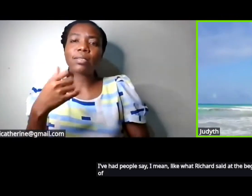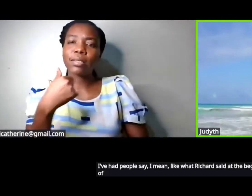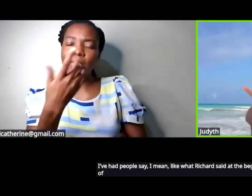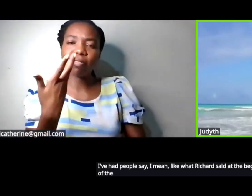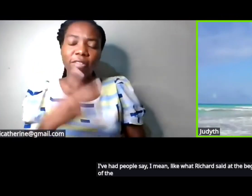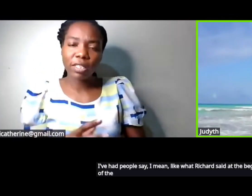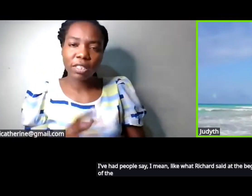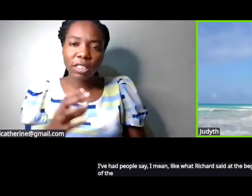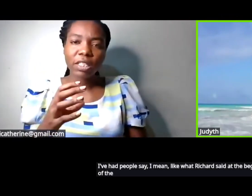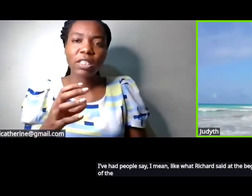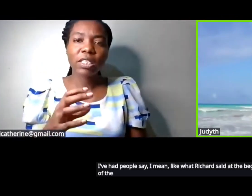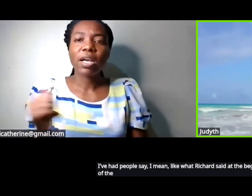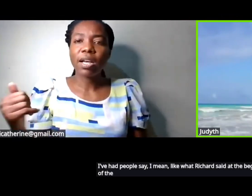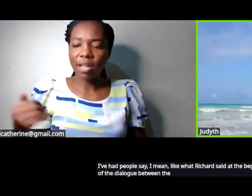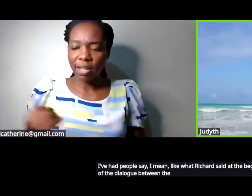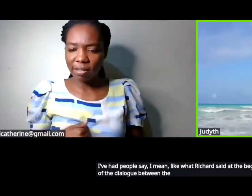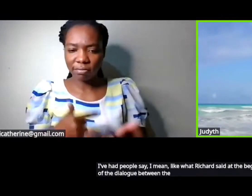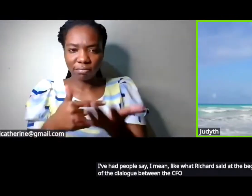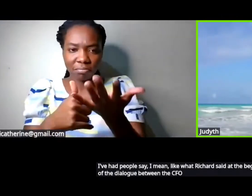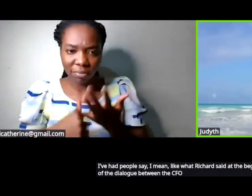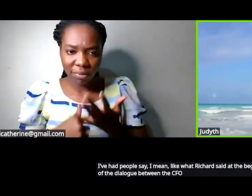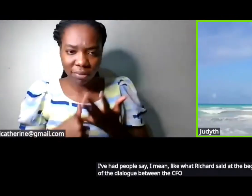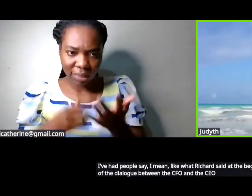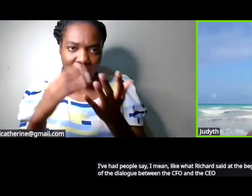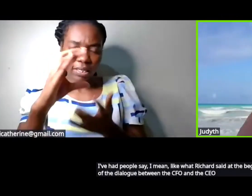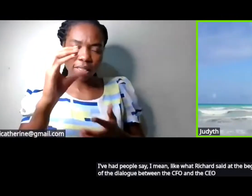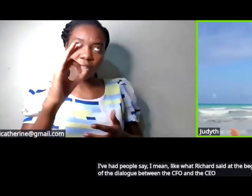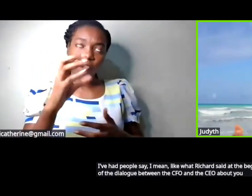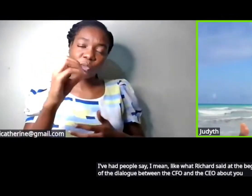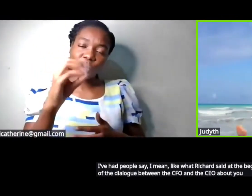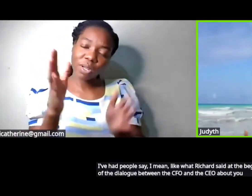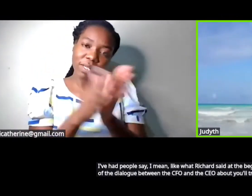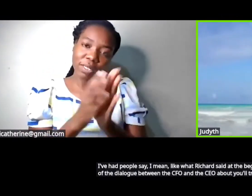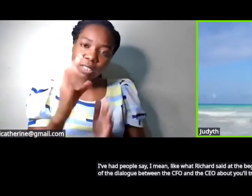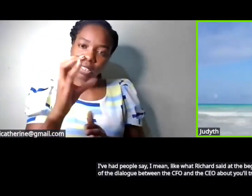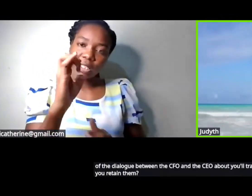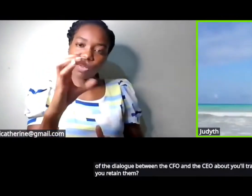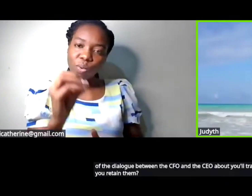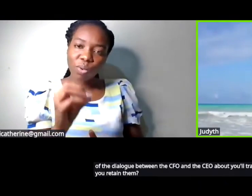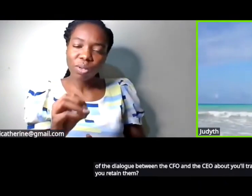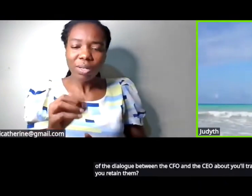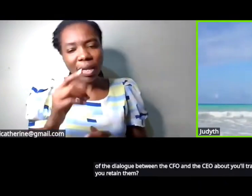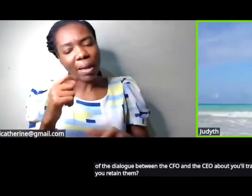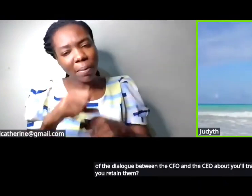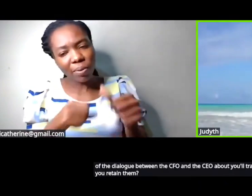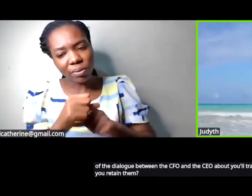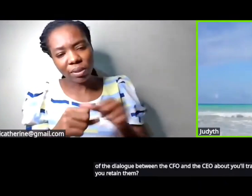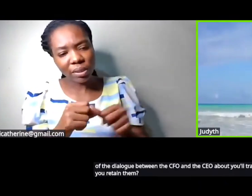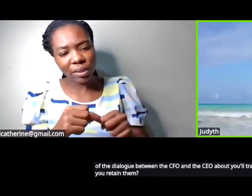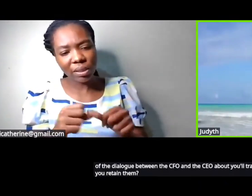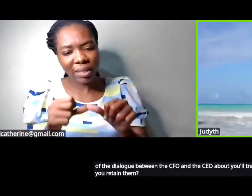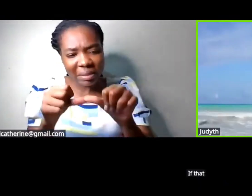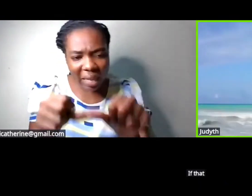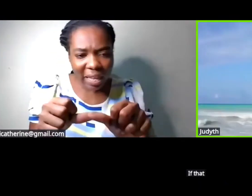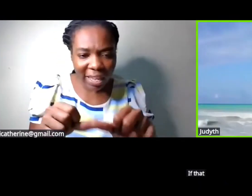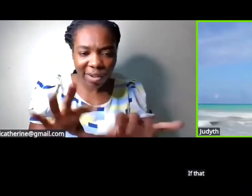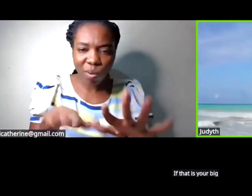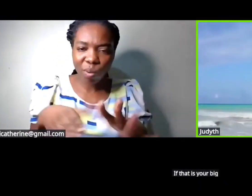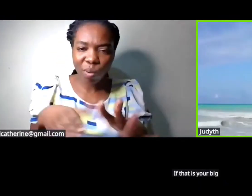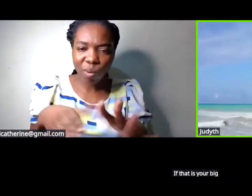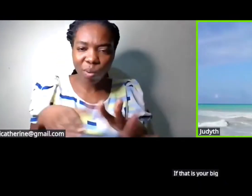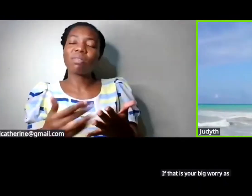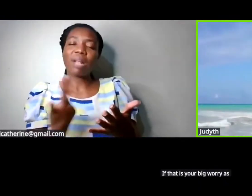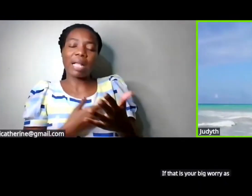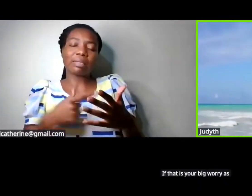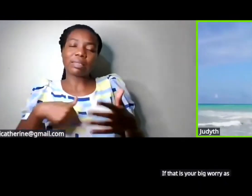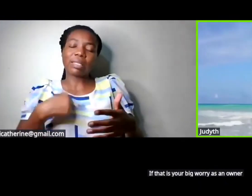the dialogue between the CFO and the CEO about you'll train them, but can you retain them? If that is your big worry as an owner of